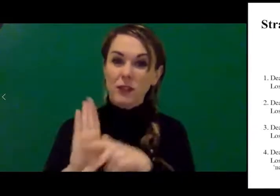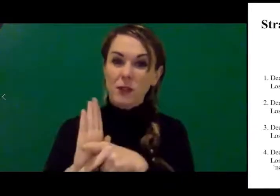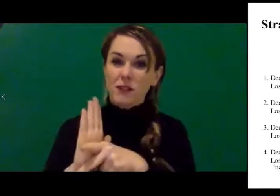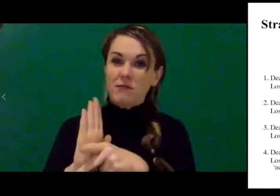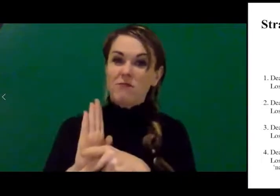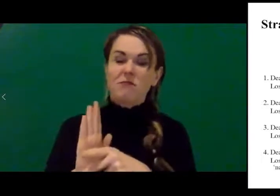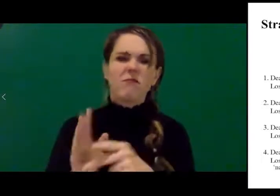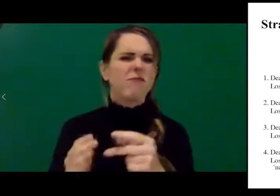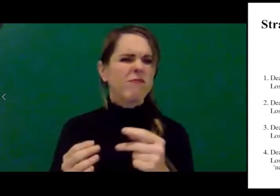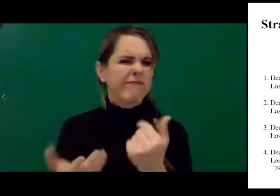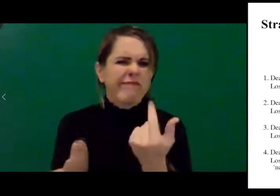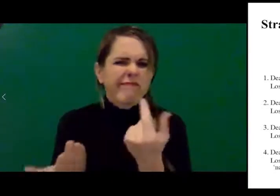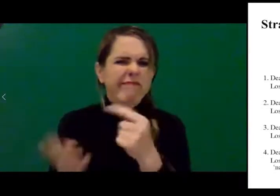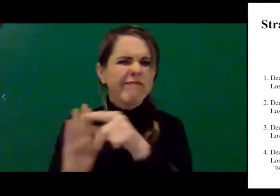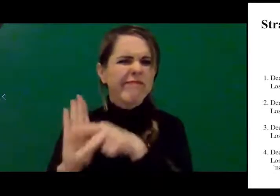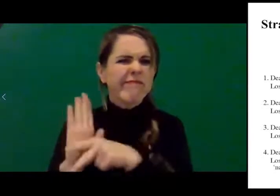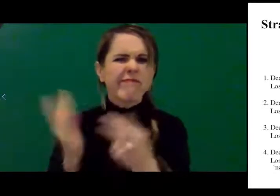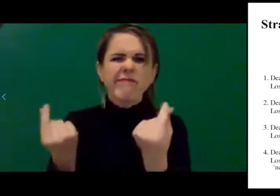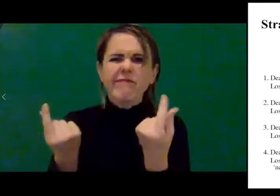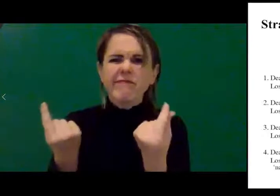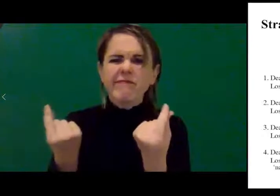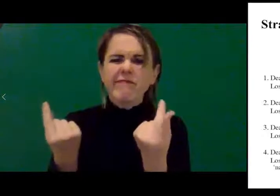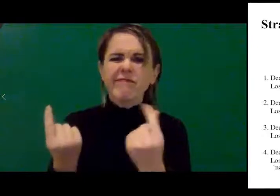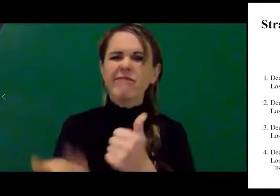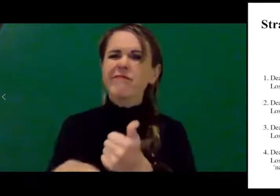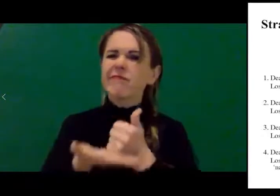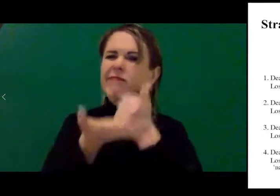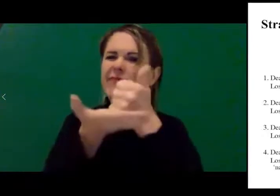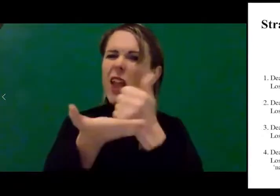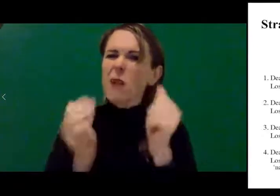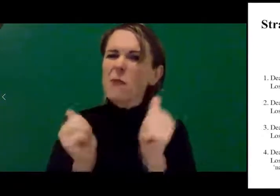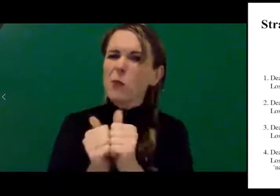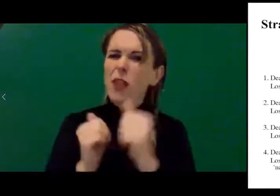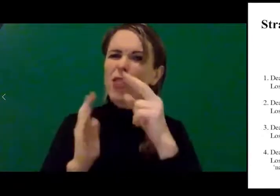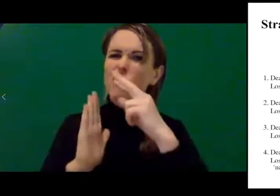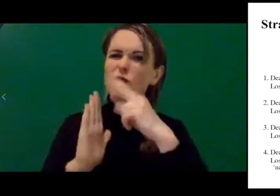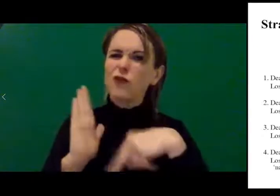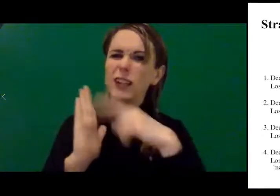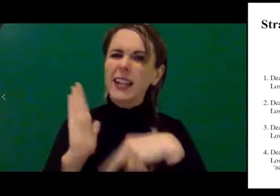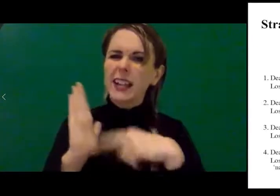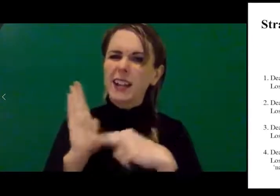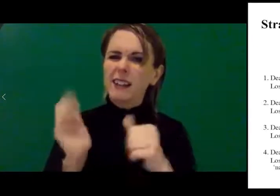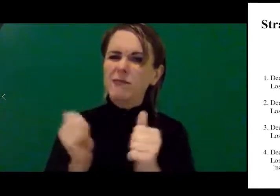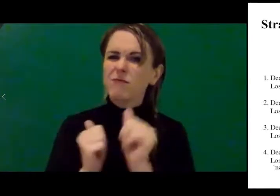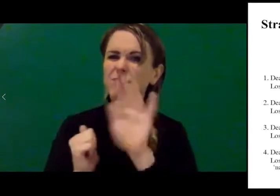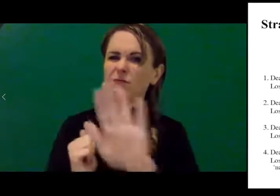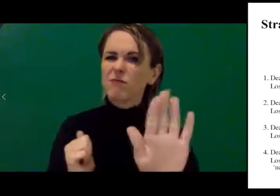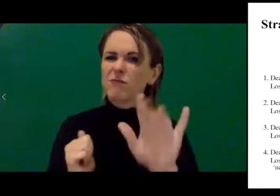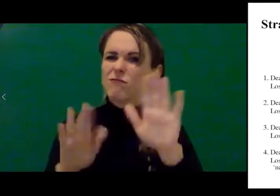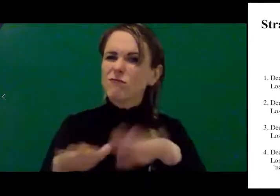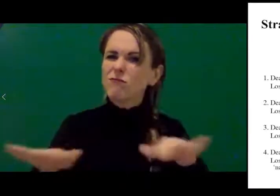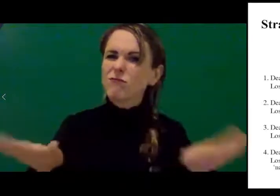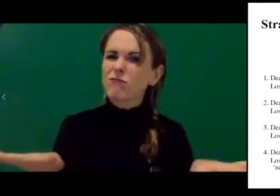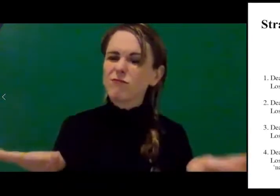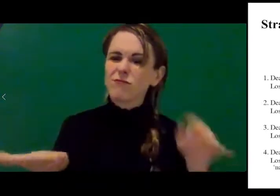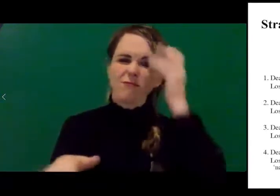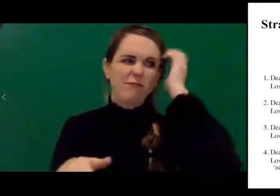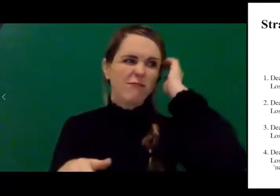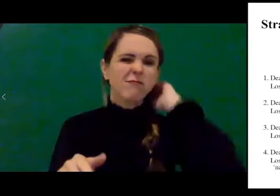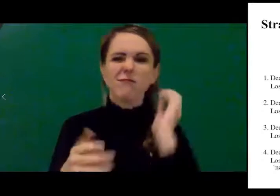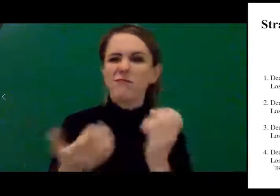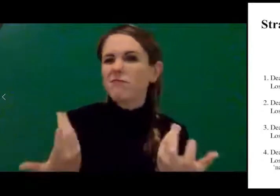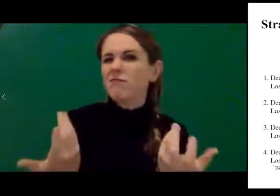And those principles are really for helping you read with your deaf and hard of hearing children.